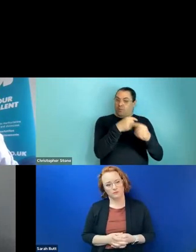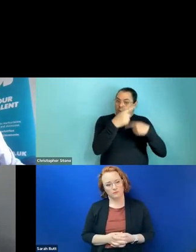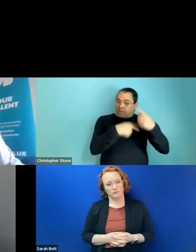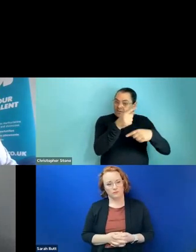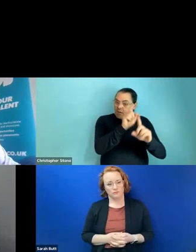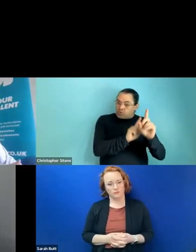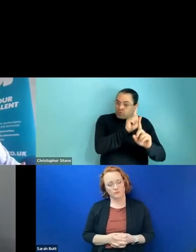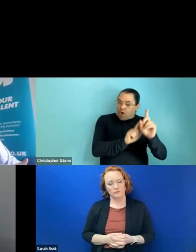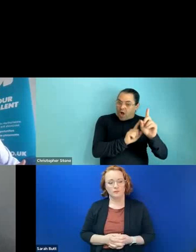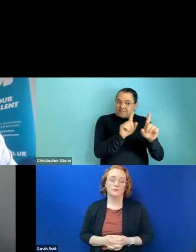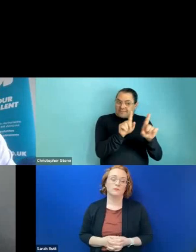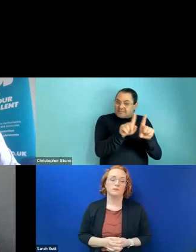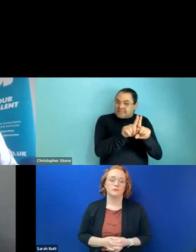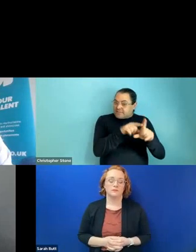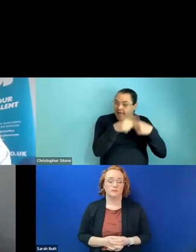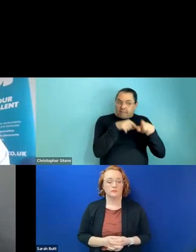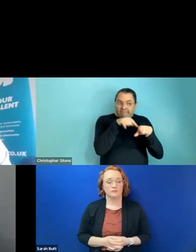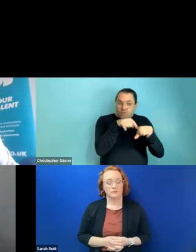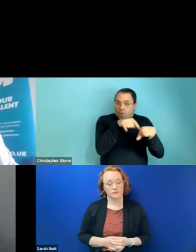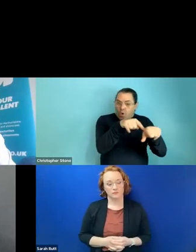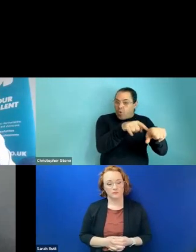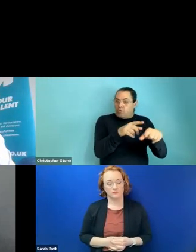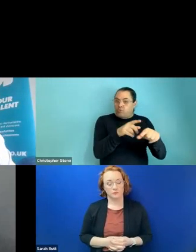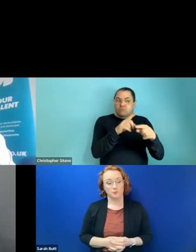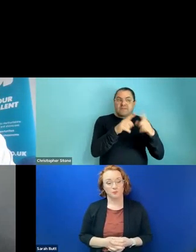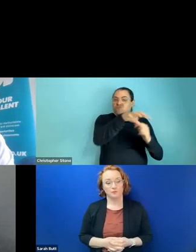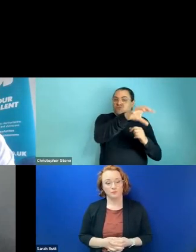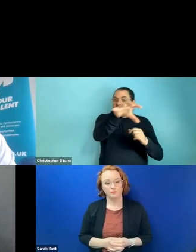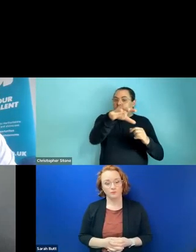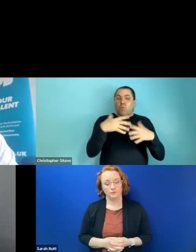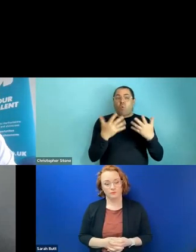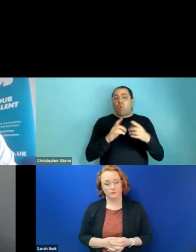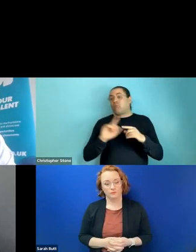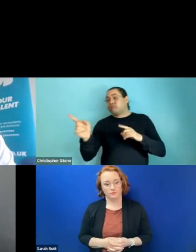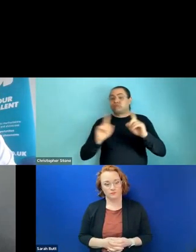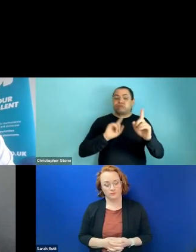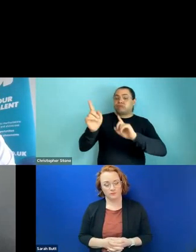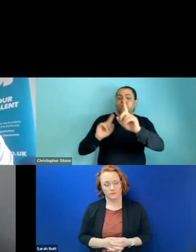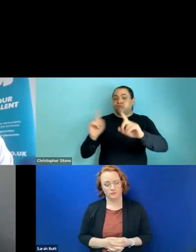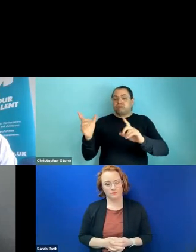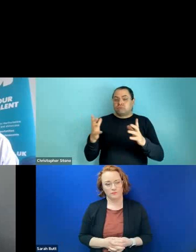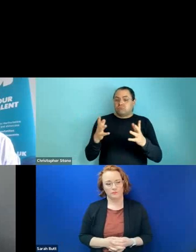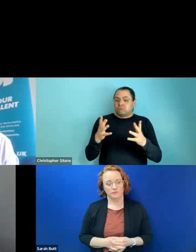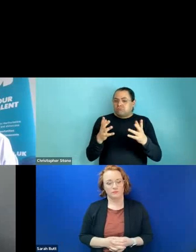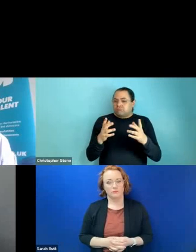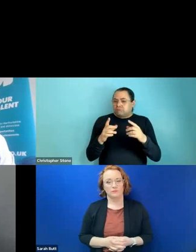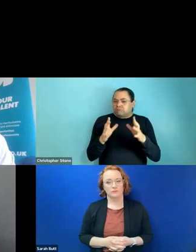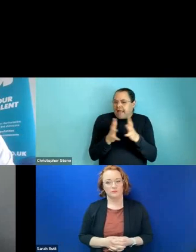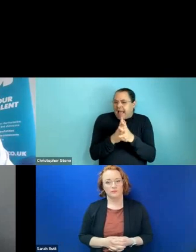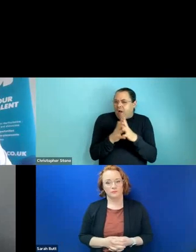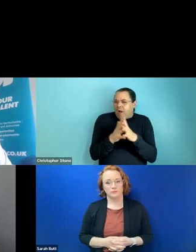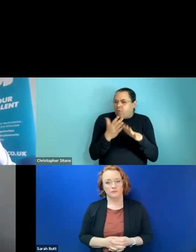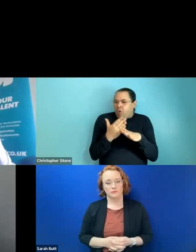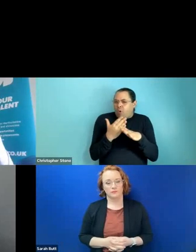individual and follow them and accompany them in different work environments, or is it a bit more cluster-based? Could you